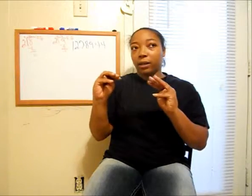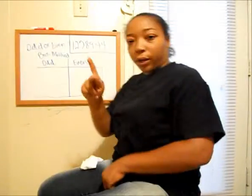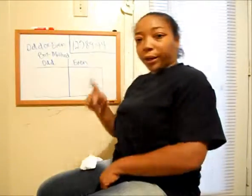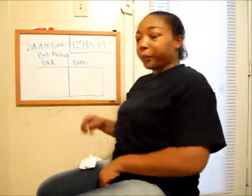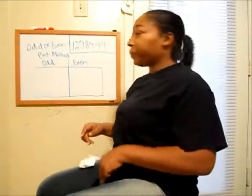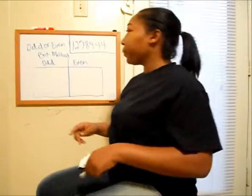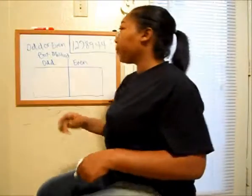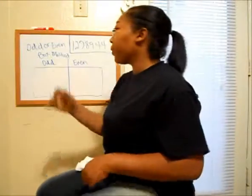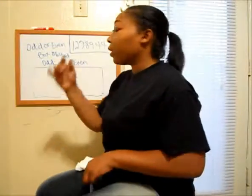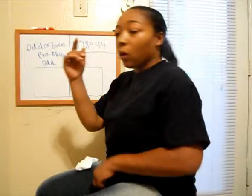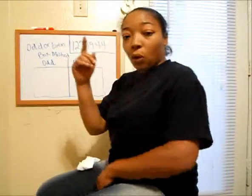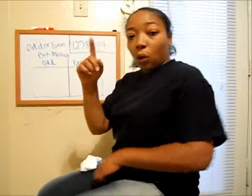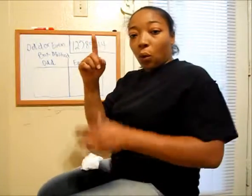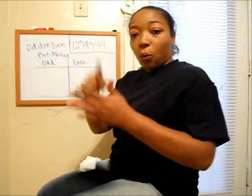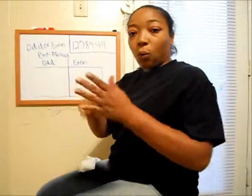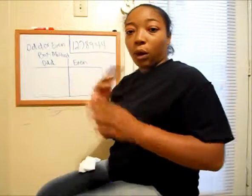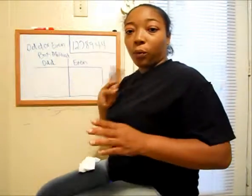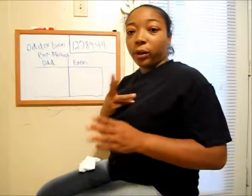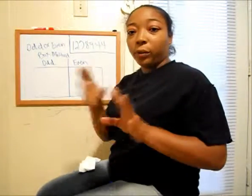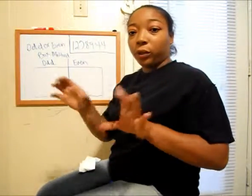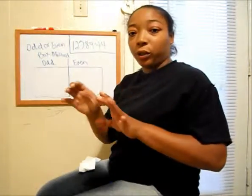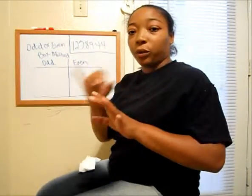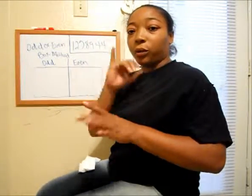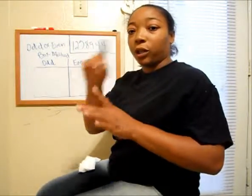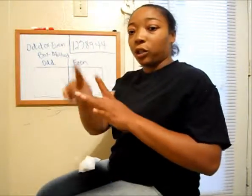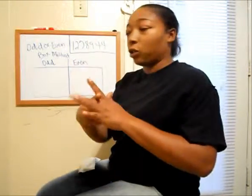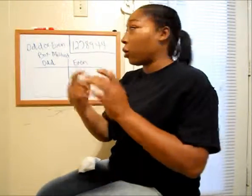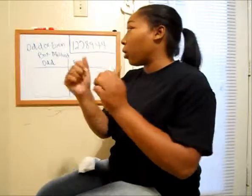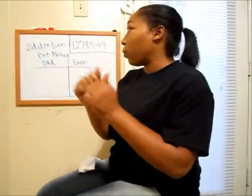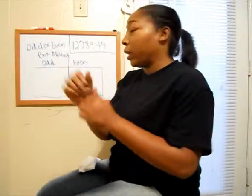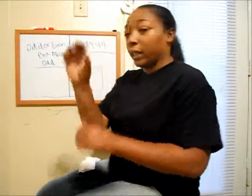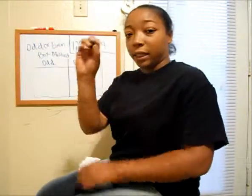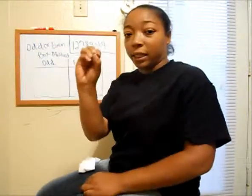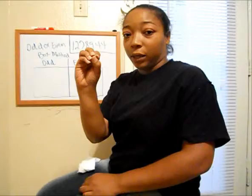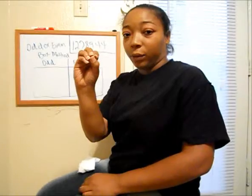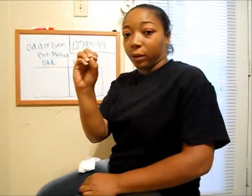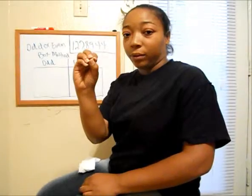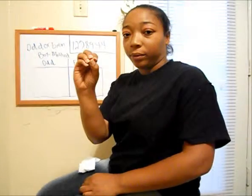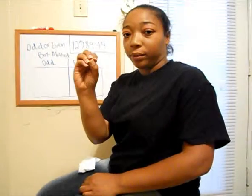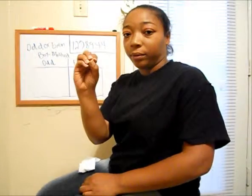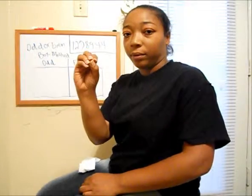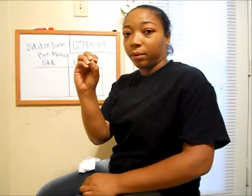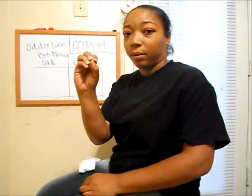Okay. What we will do is start with 0.